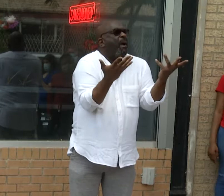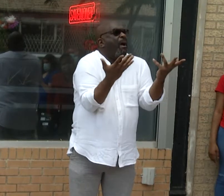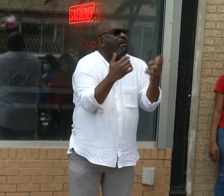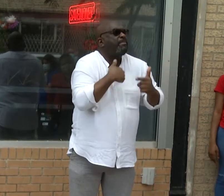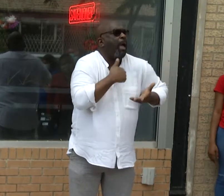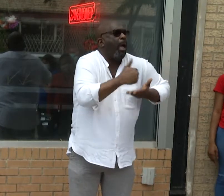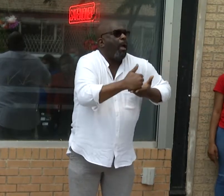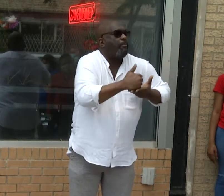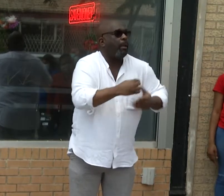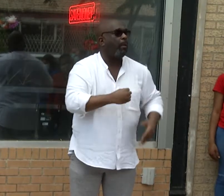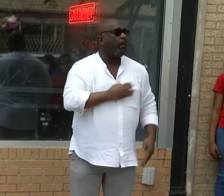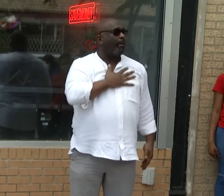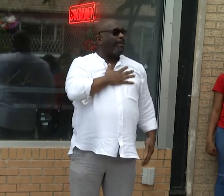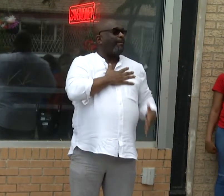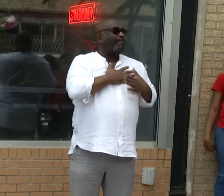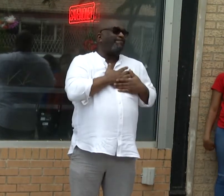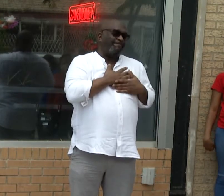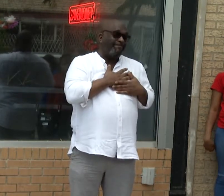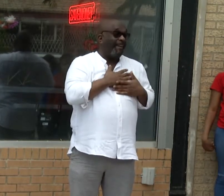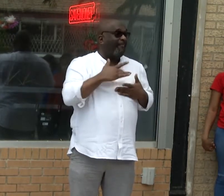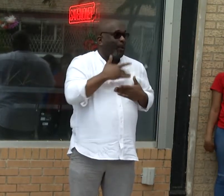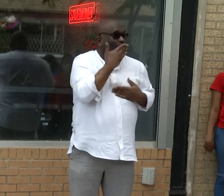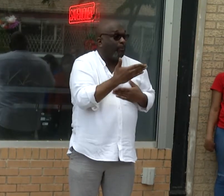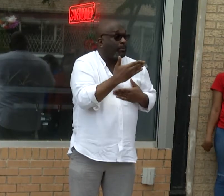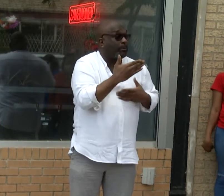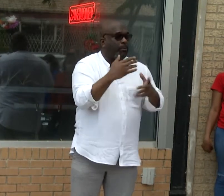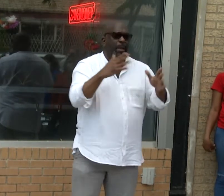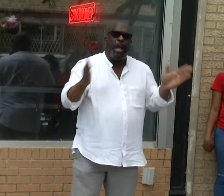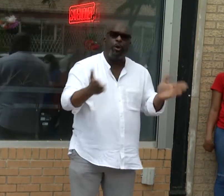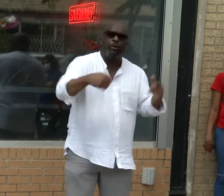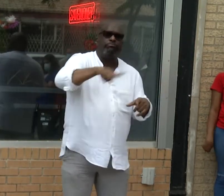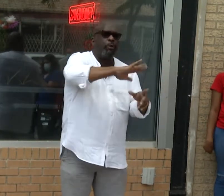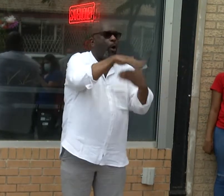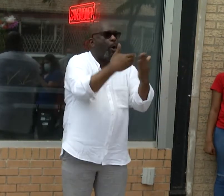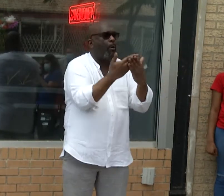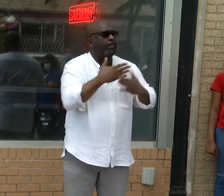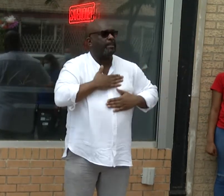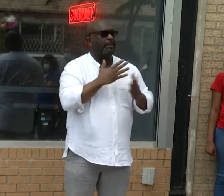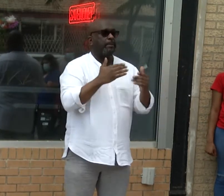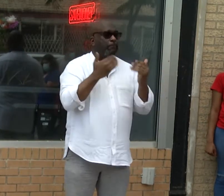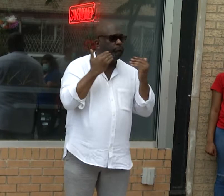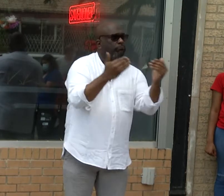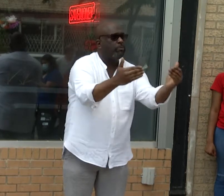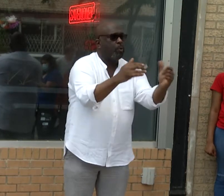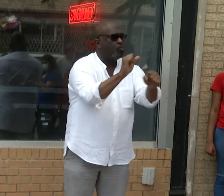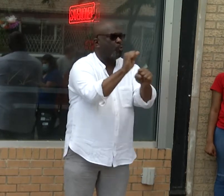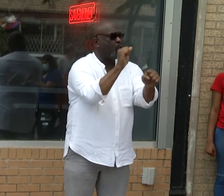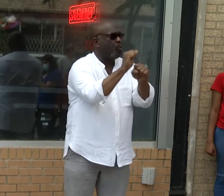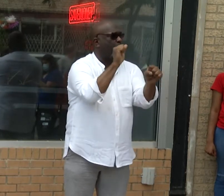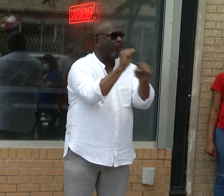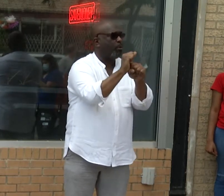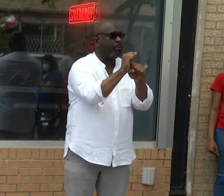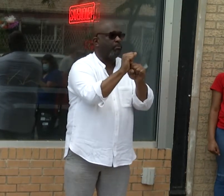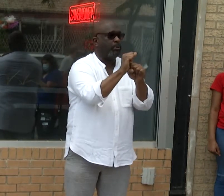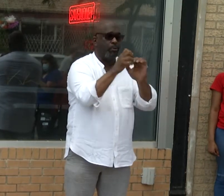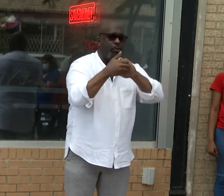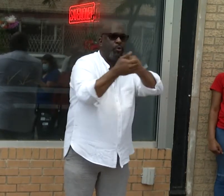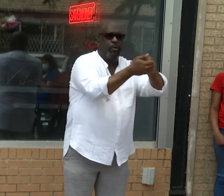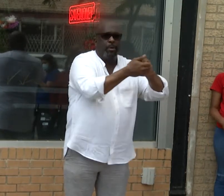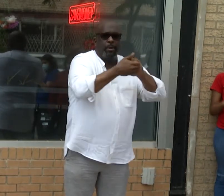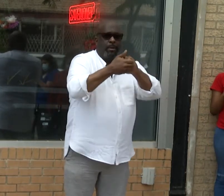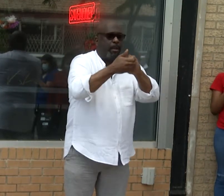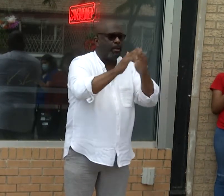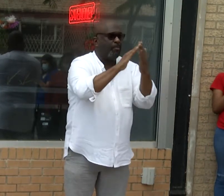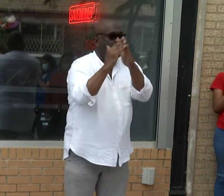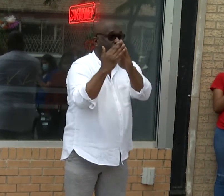do to help? So I encourage everyone to continue forward in the spirit of community and follow